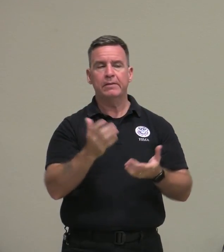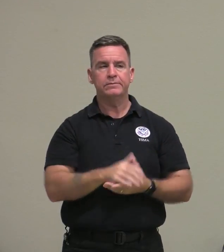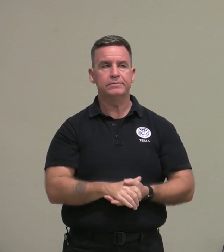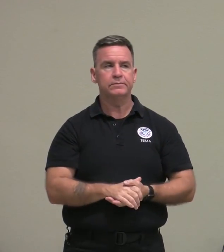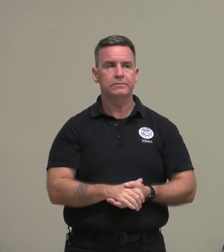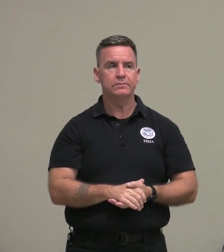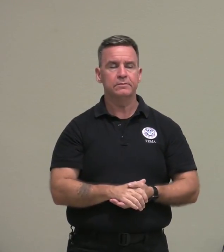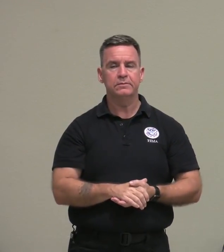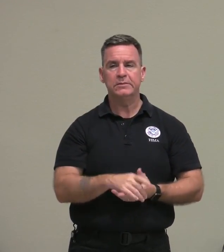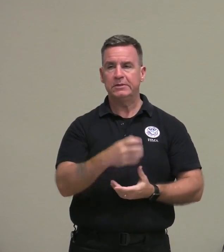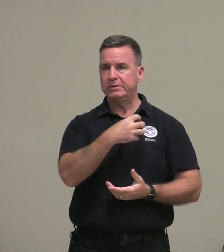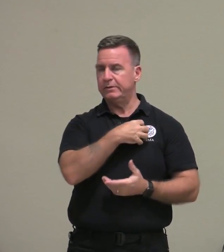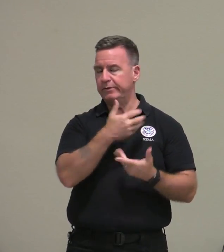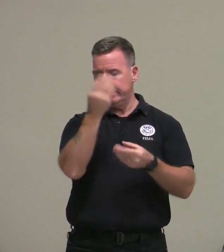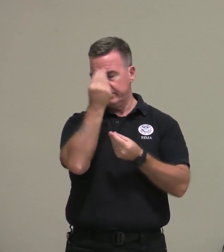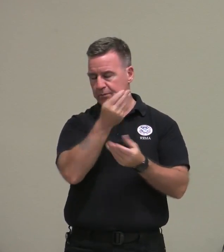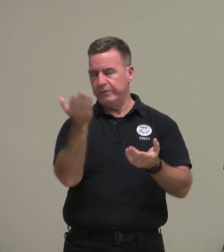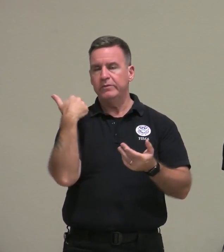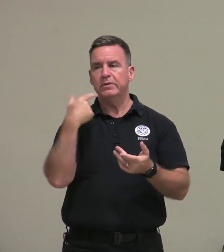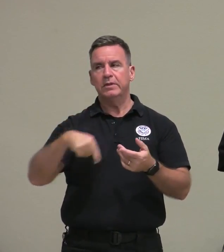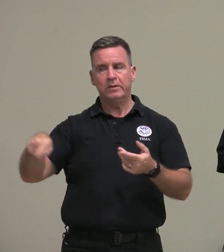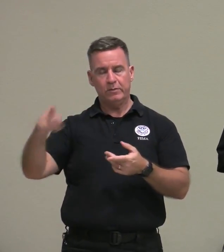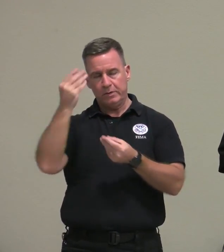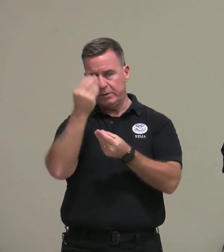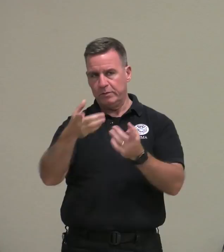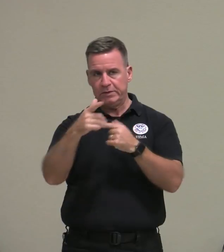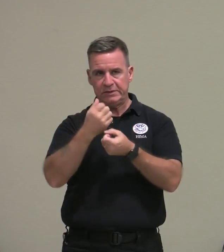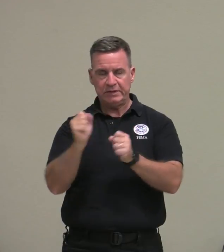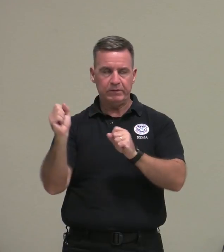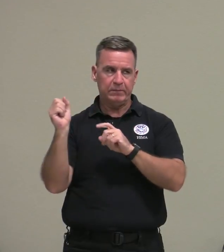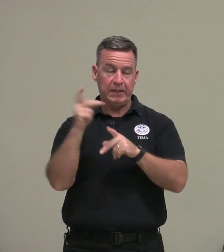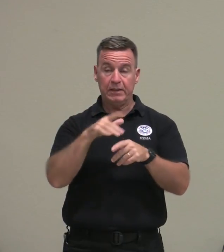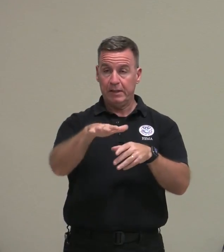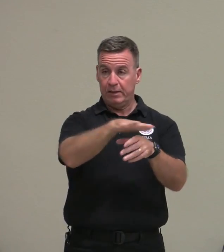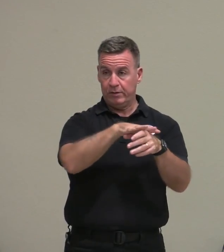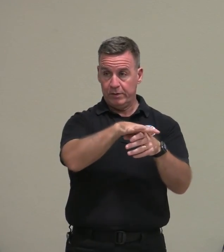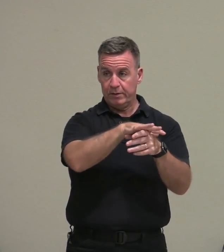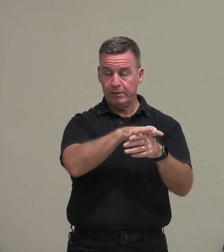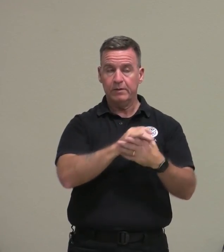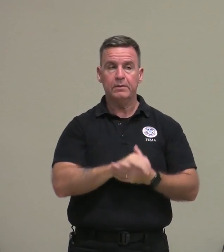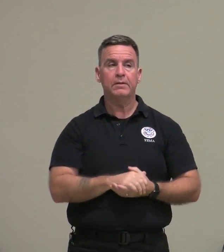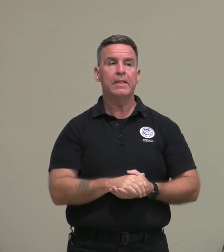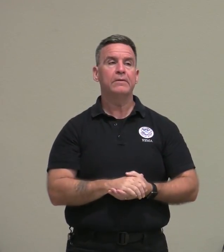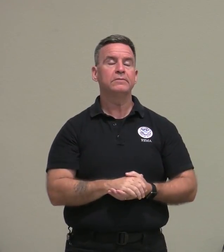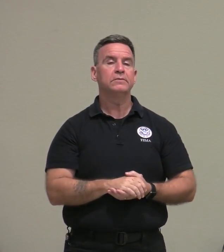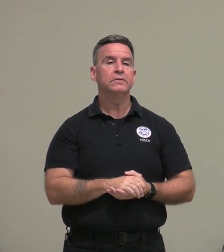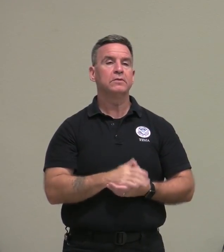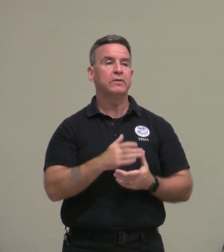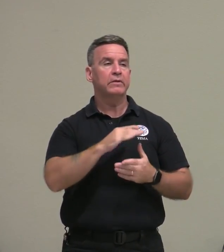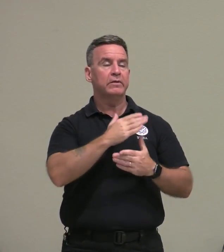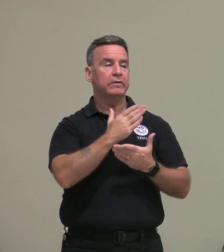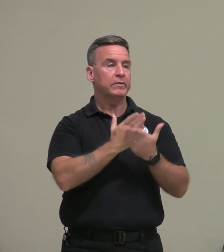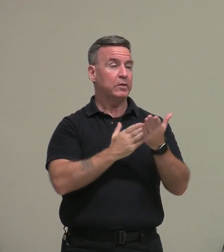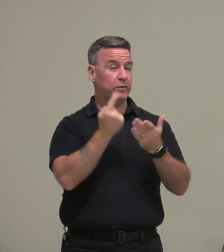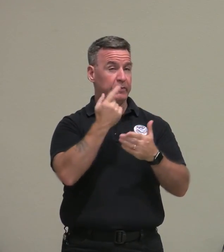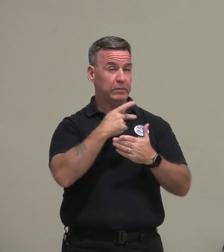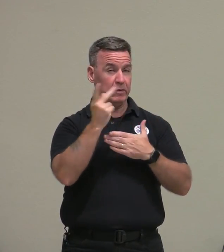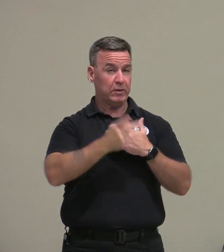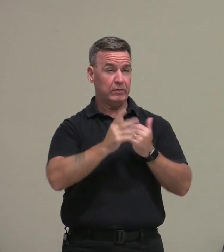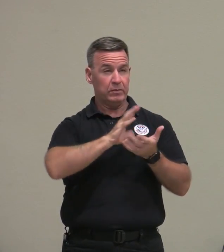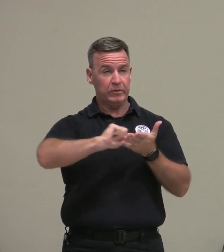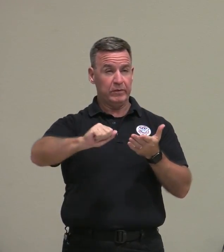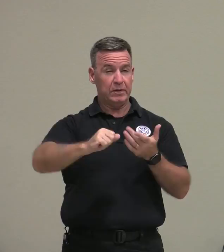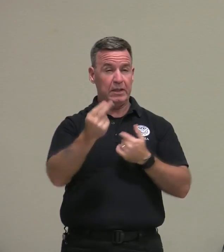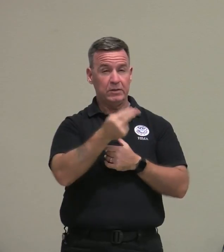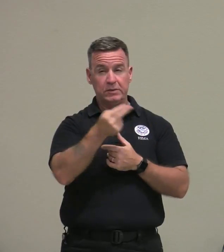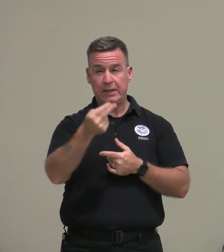as the sheriff indicated earlier, they will indicate when it's safe to reenter that area. Through our Phase 1 program, they'll be removing